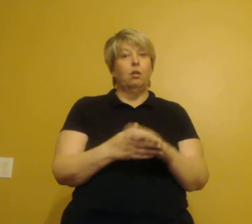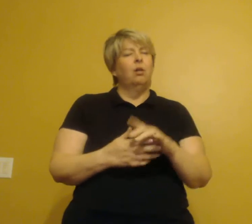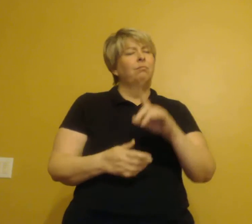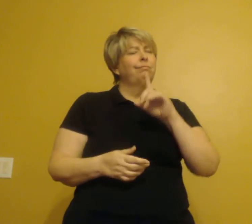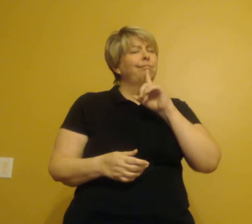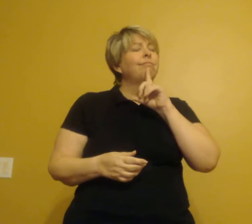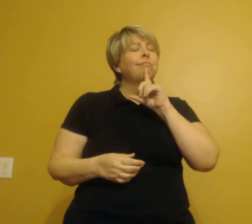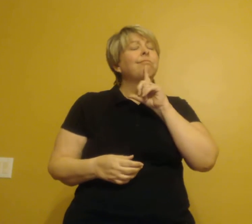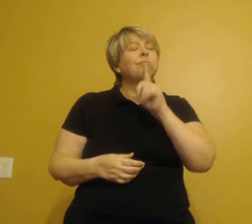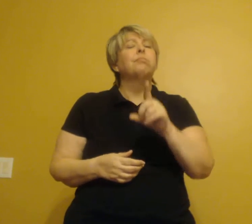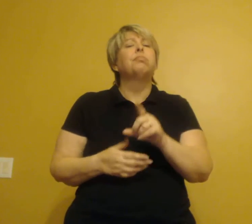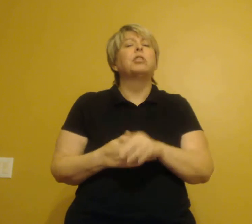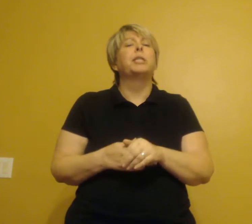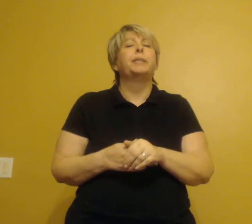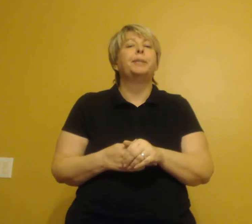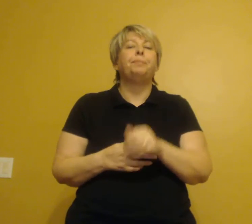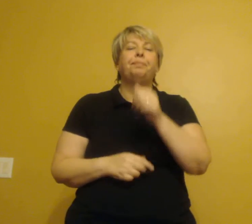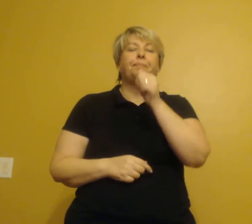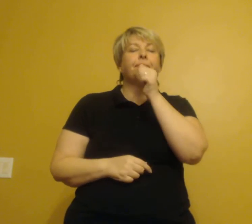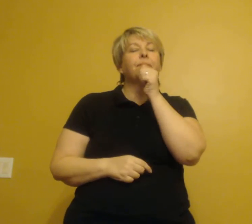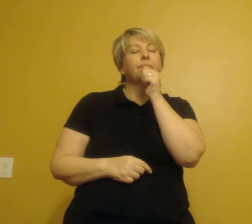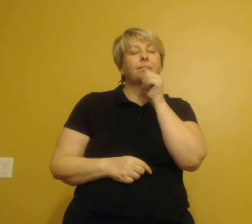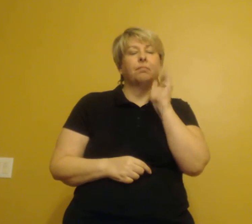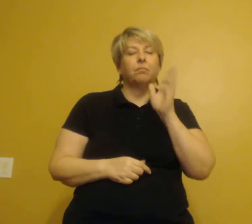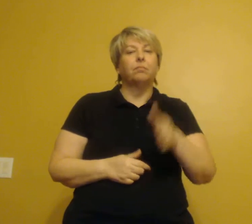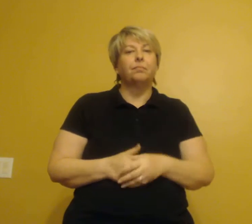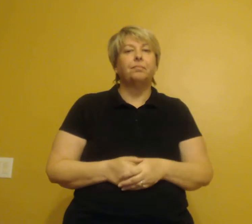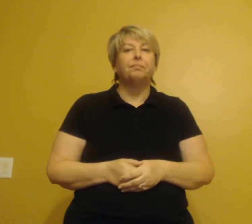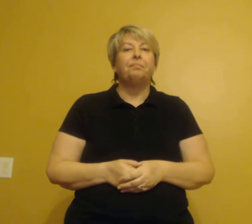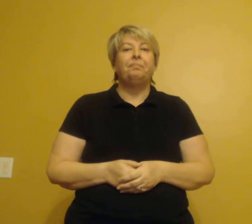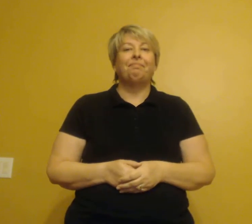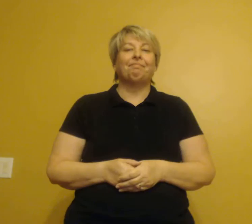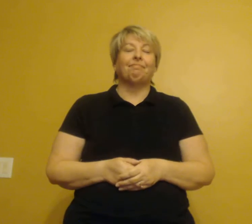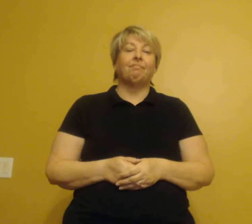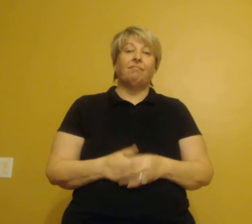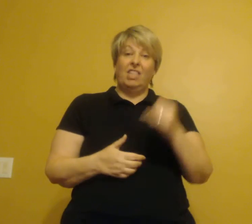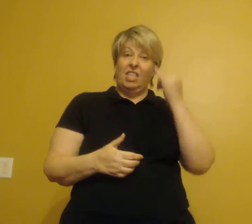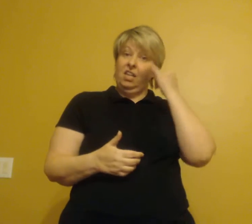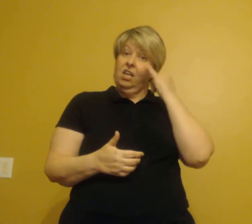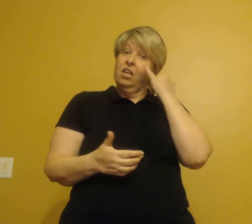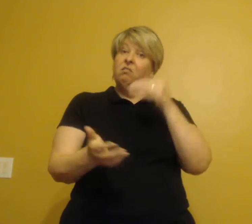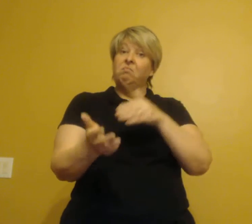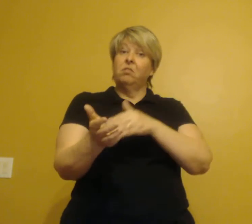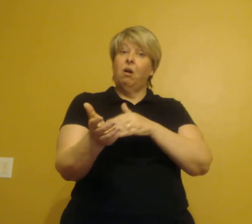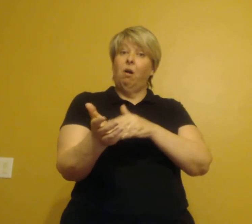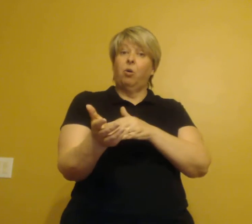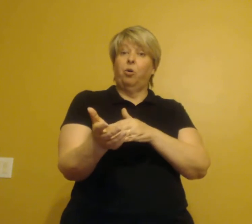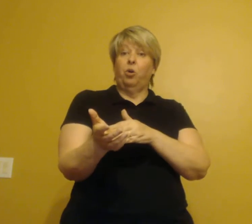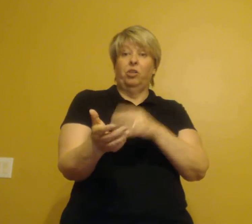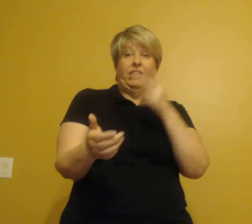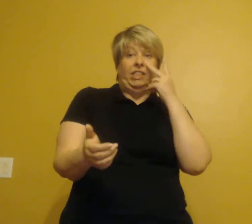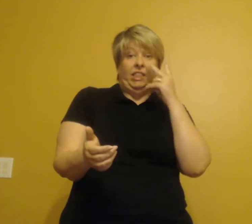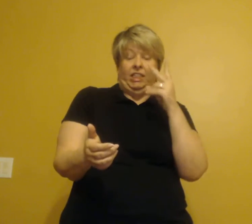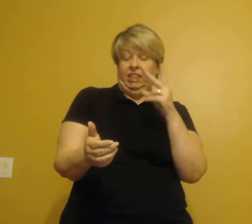very modest and very private. If the doctor does remove any tissue during these